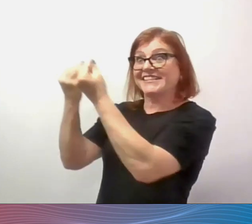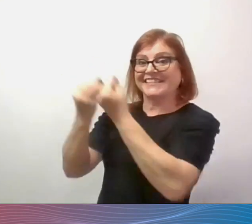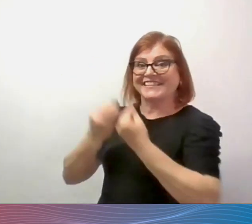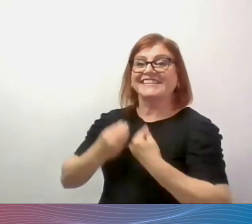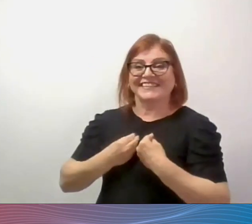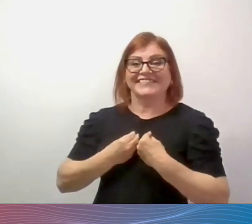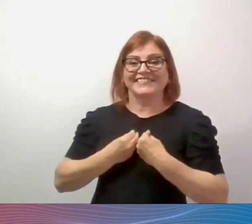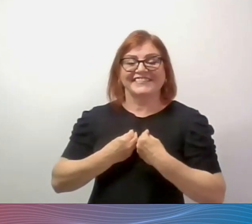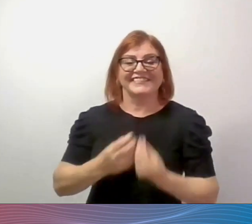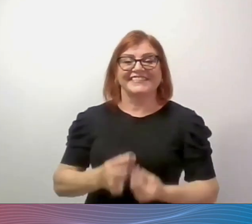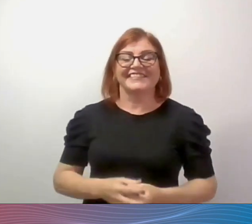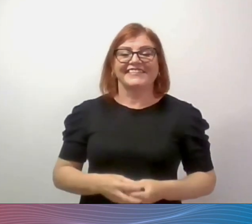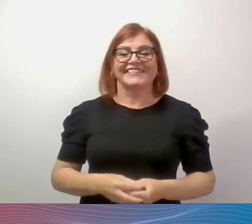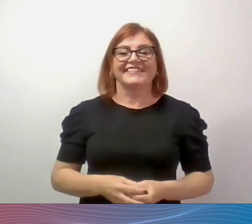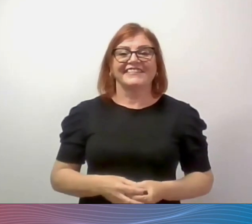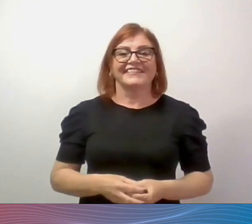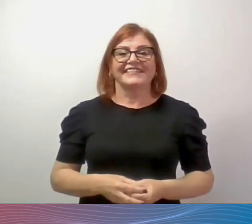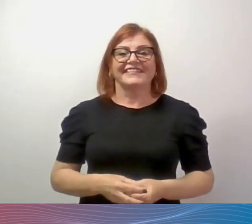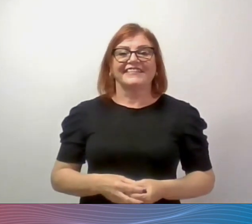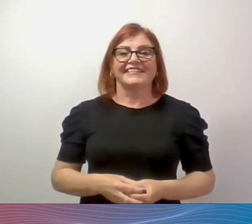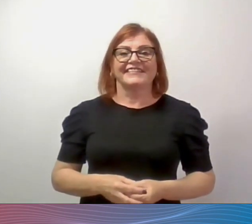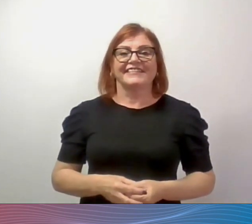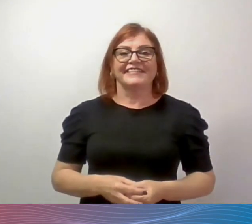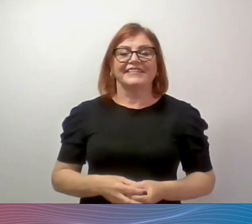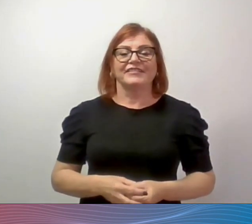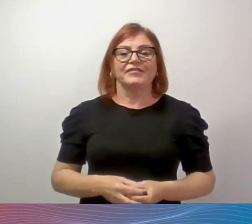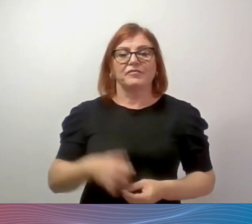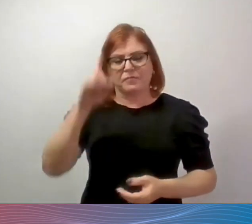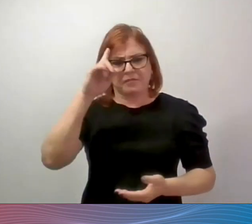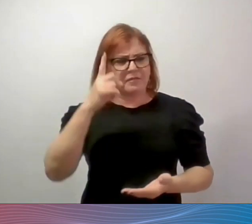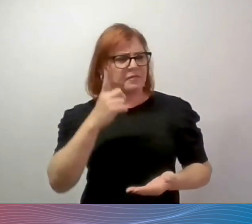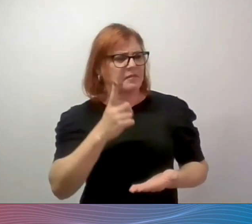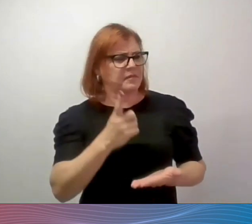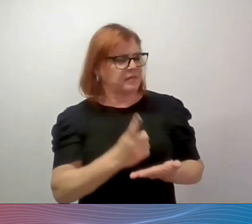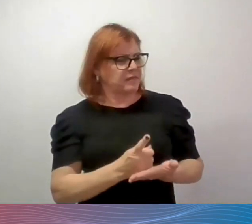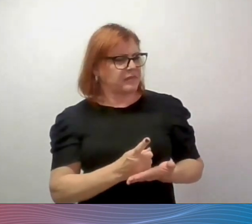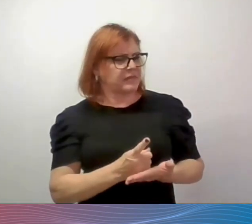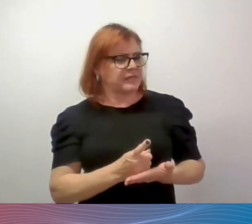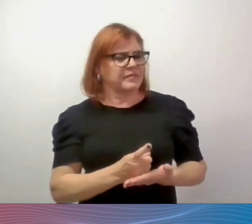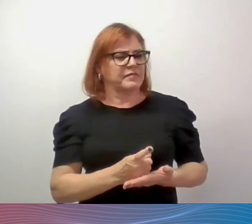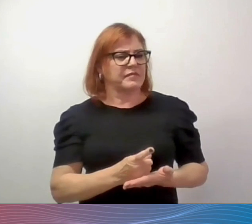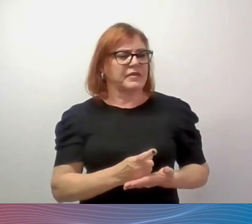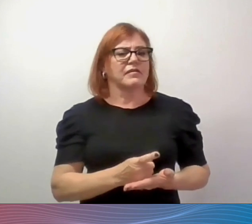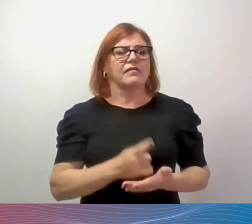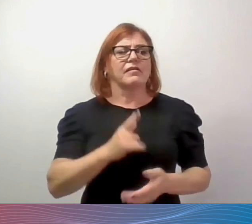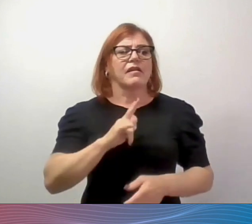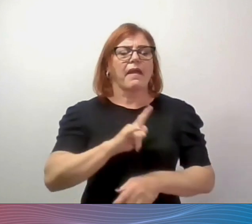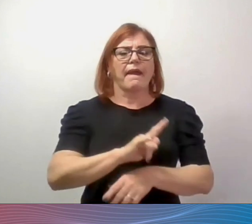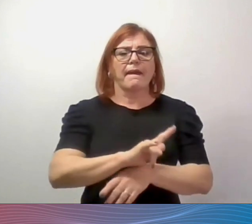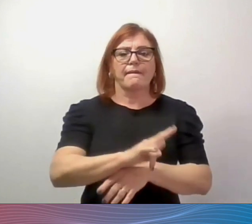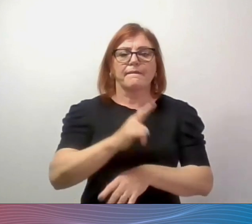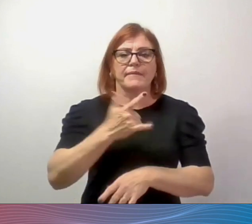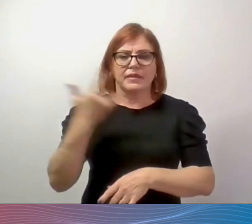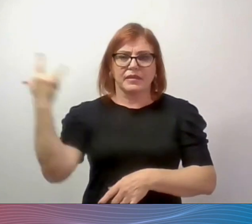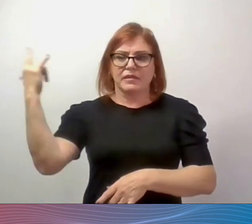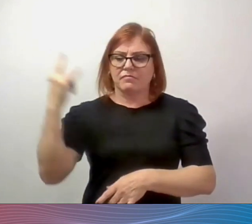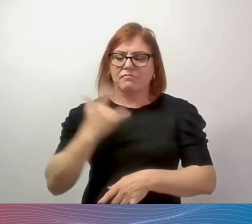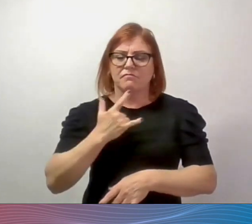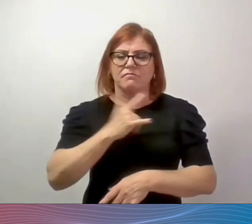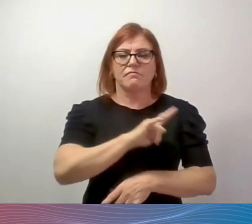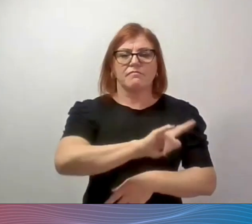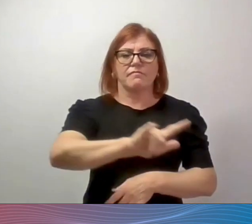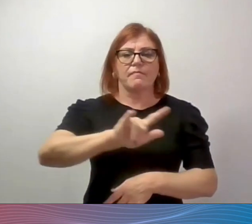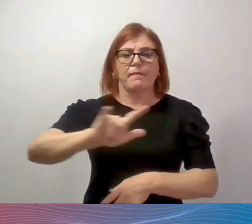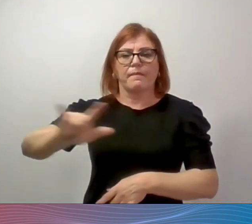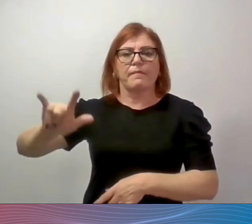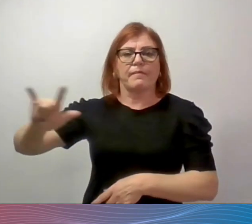este, que vos ameis uns aos outros como eu vos amei. This is my